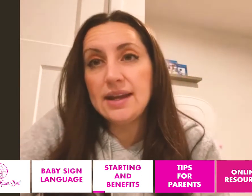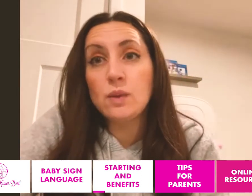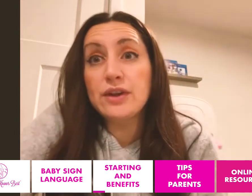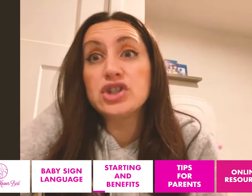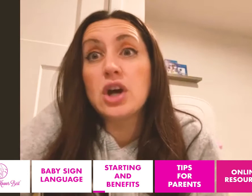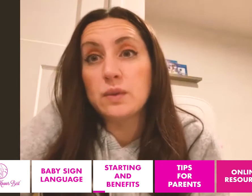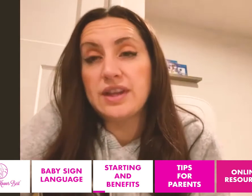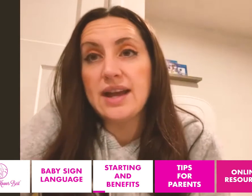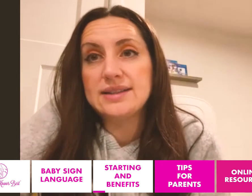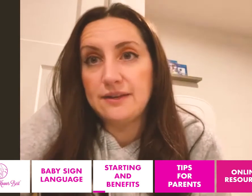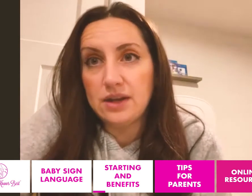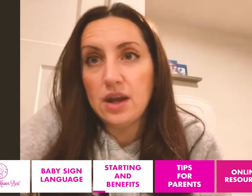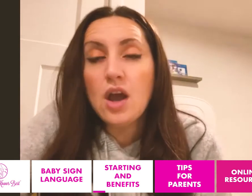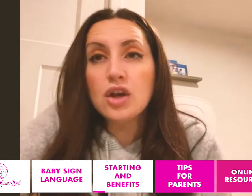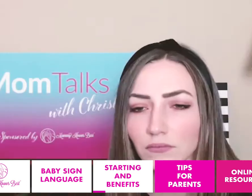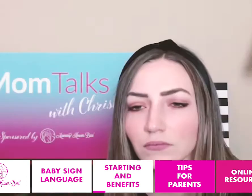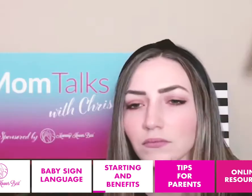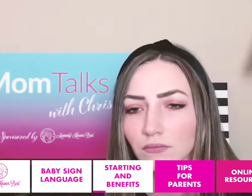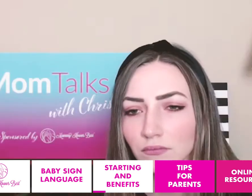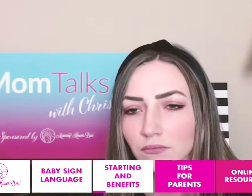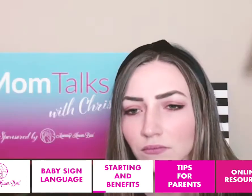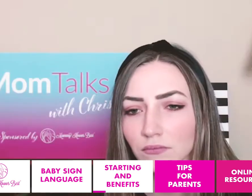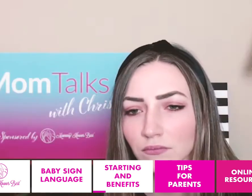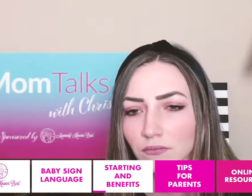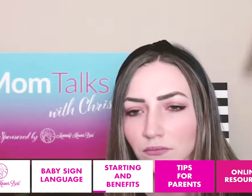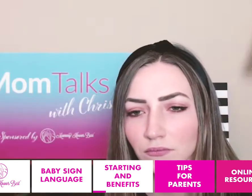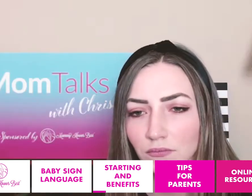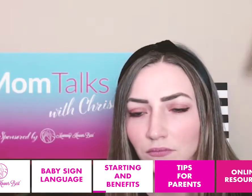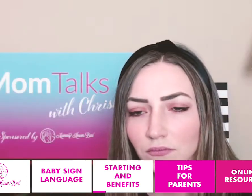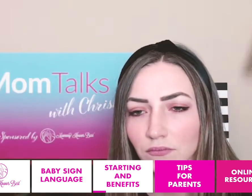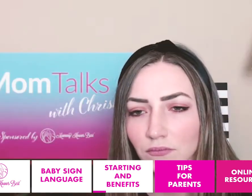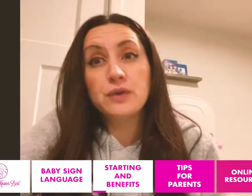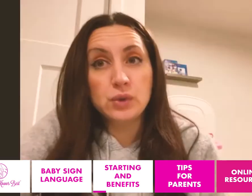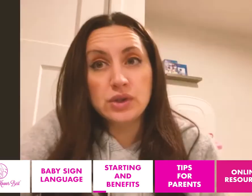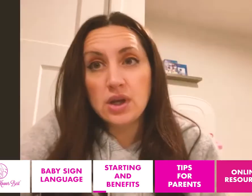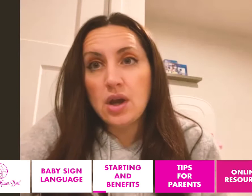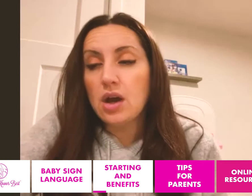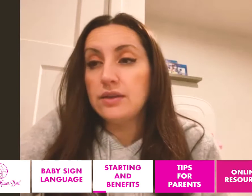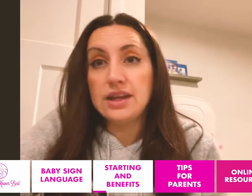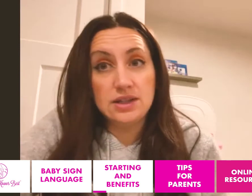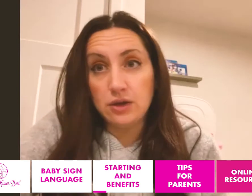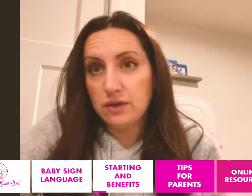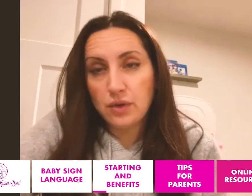when they're done with an activity. So, when they're full and they don't want any more food, they can tell you that they're all